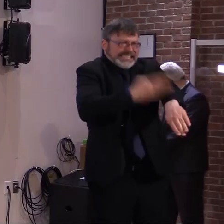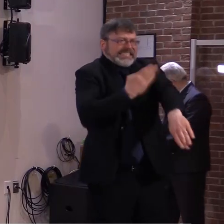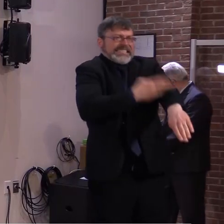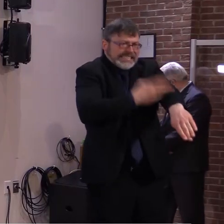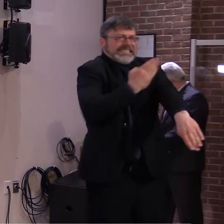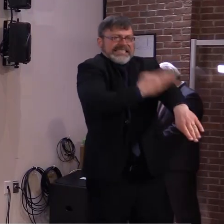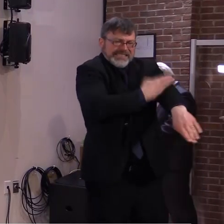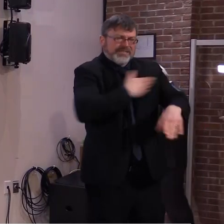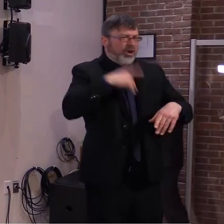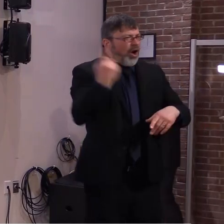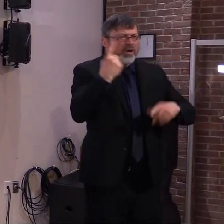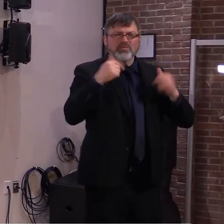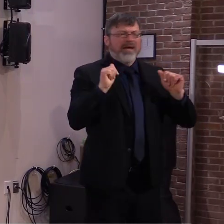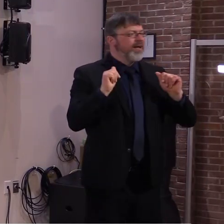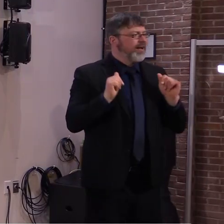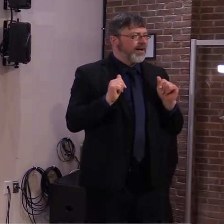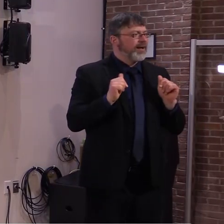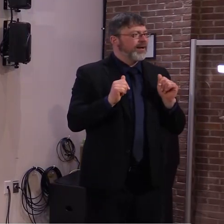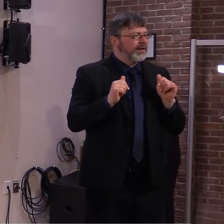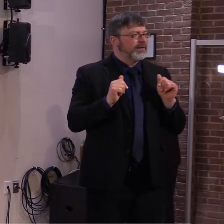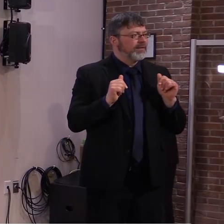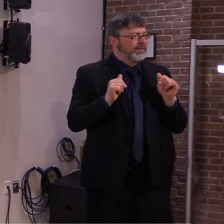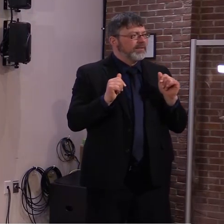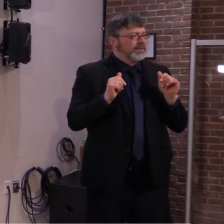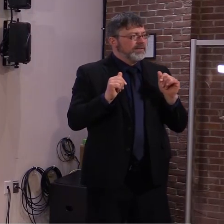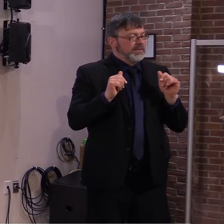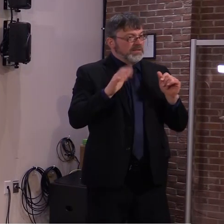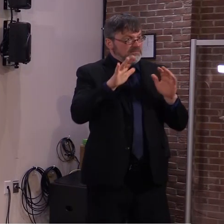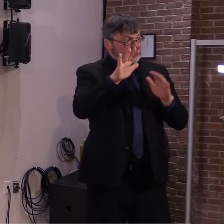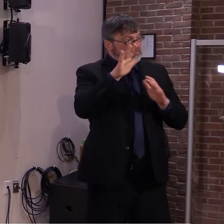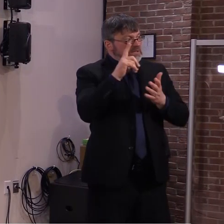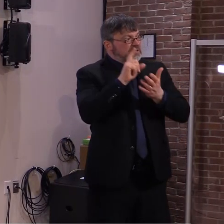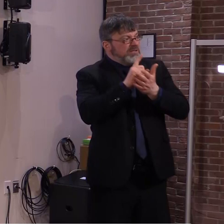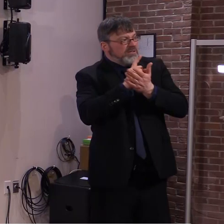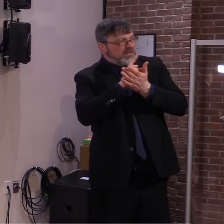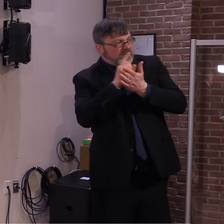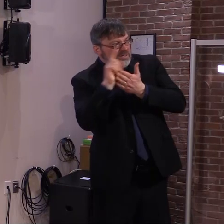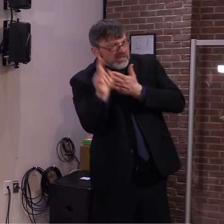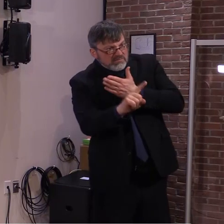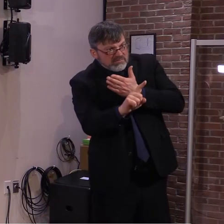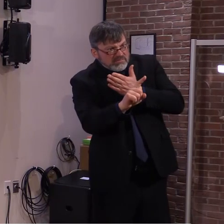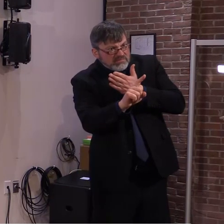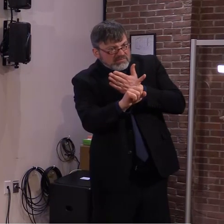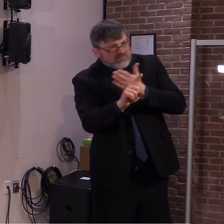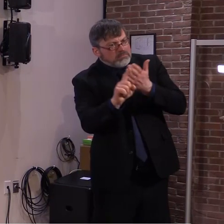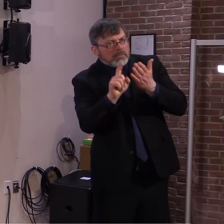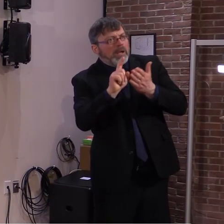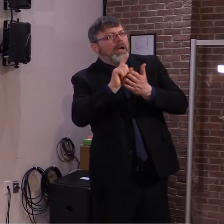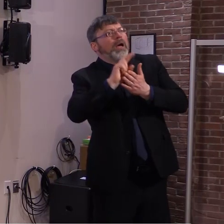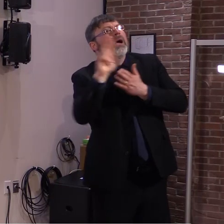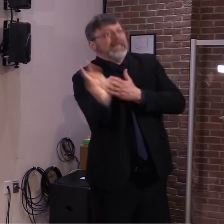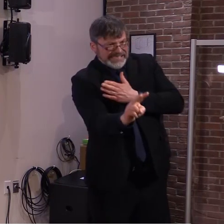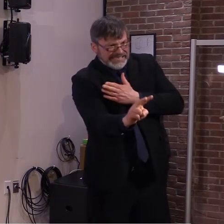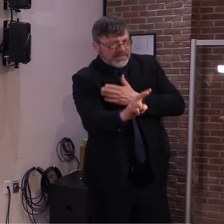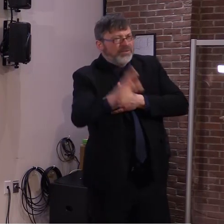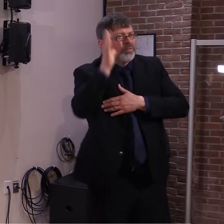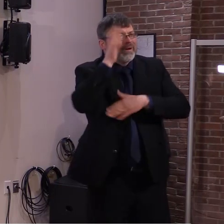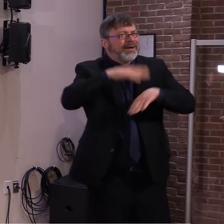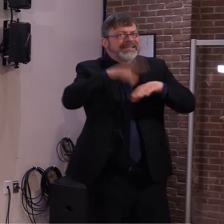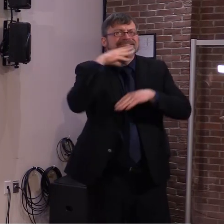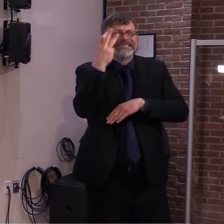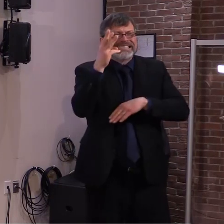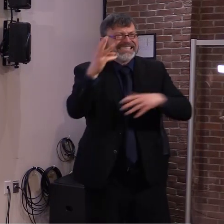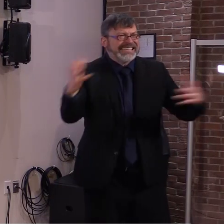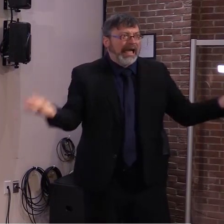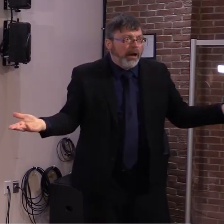sure that we're protecting others. And we'll get through this. And we'll have, again, a good story to tell after this is over,